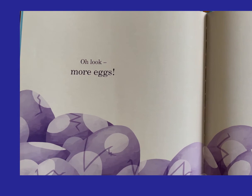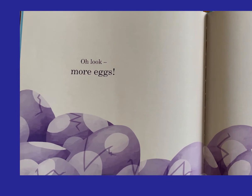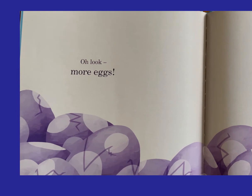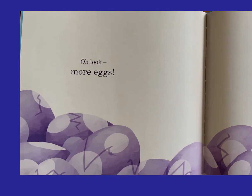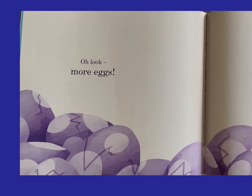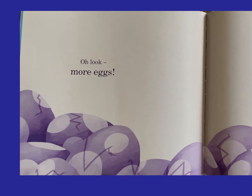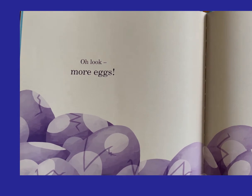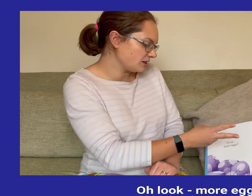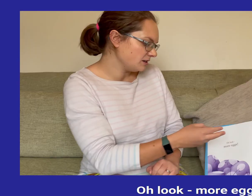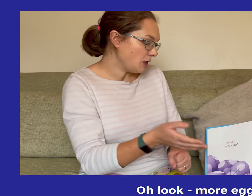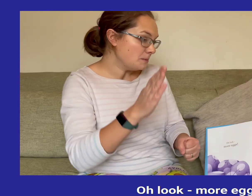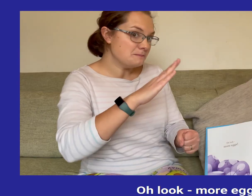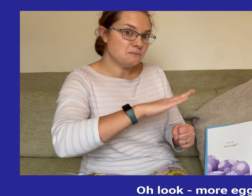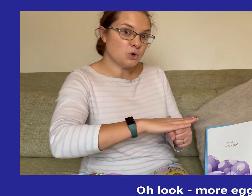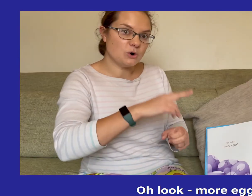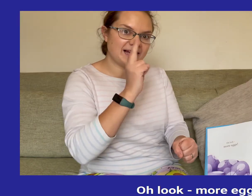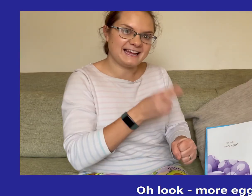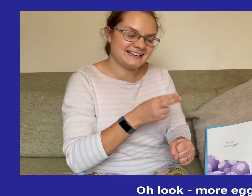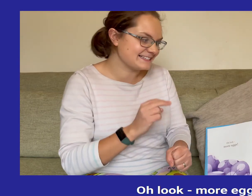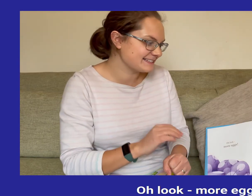Oh, look! More eggs!